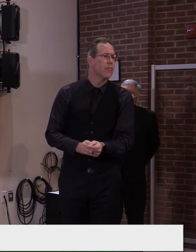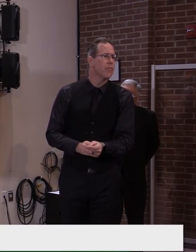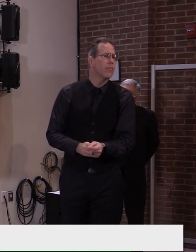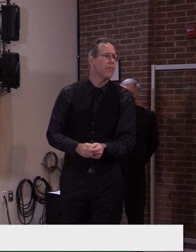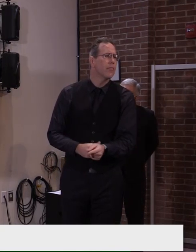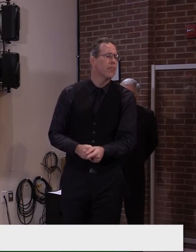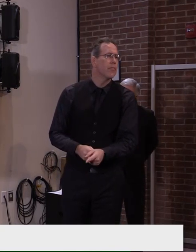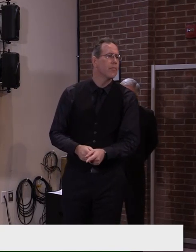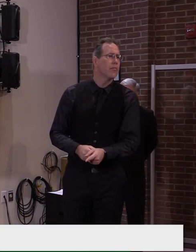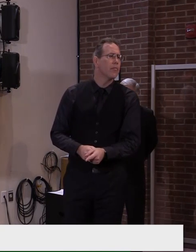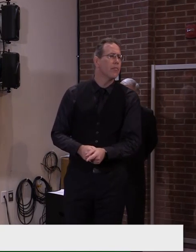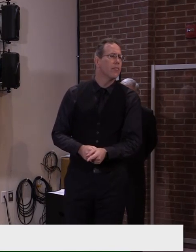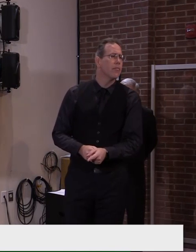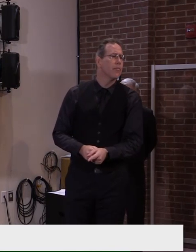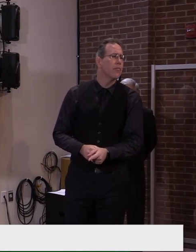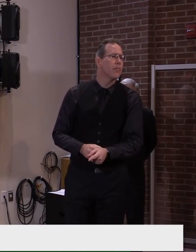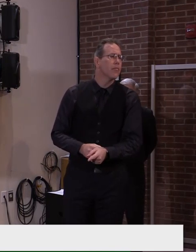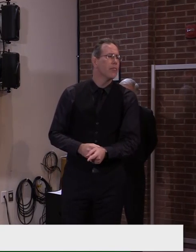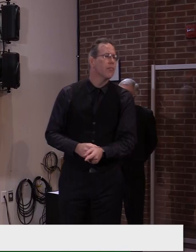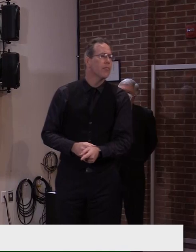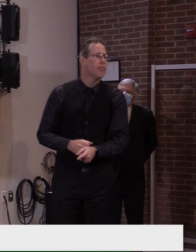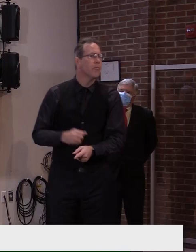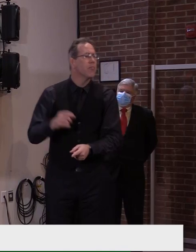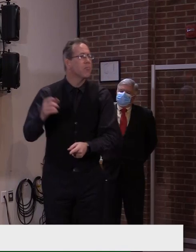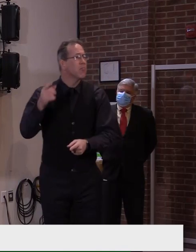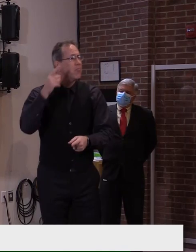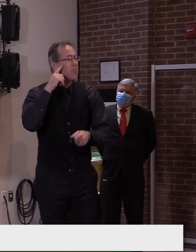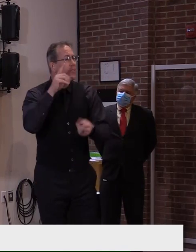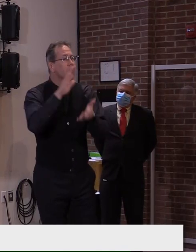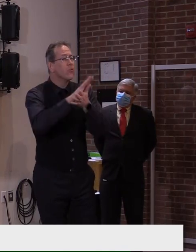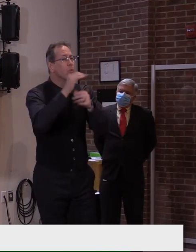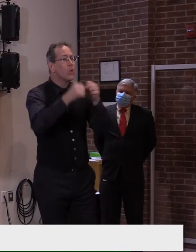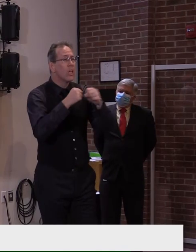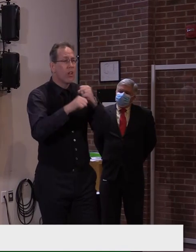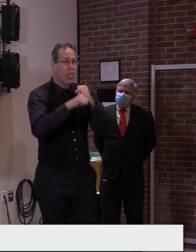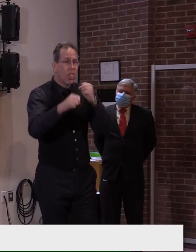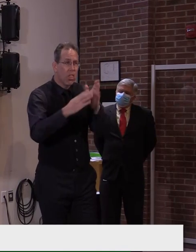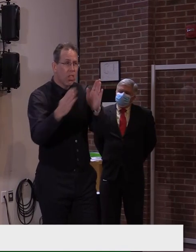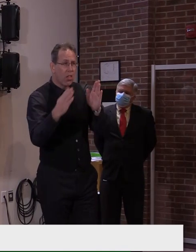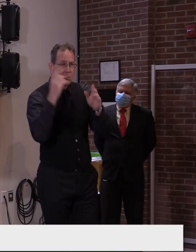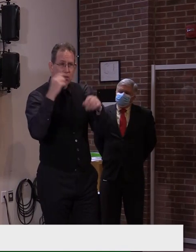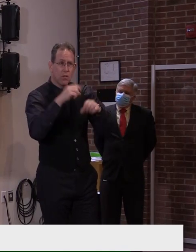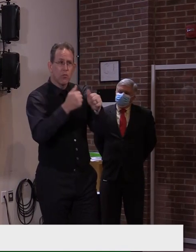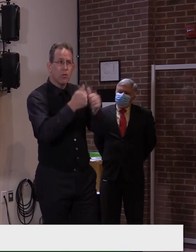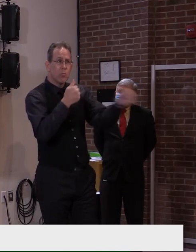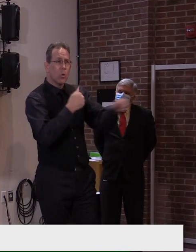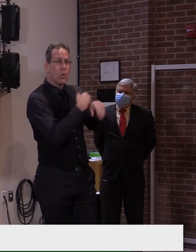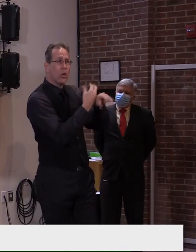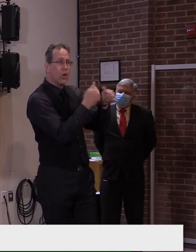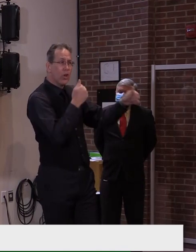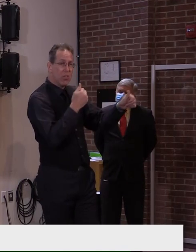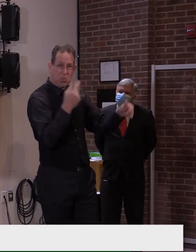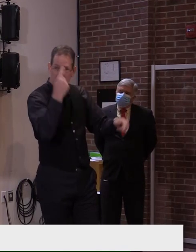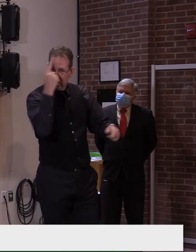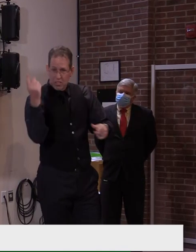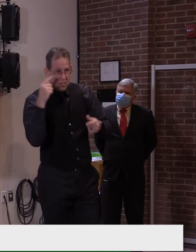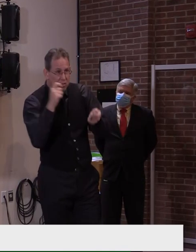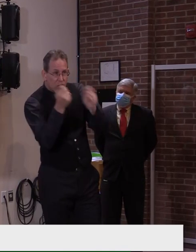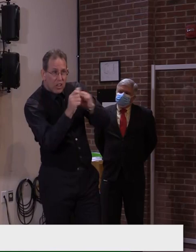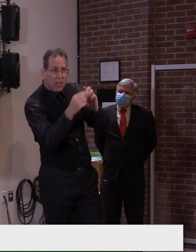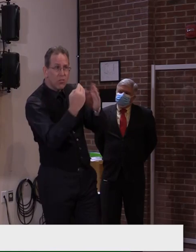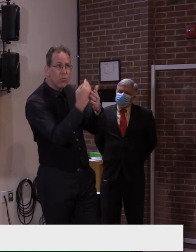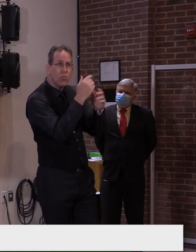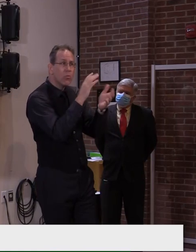that? I think the last time we discussed this was like in September, October. So I don't know if there have been any updates on that front.